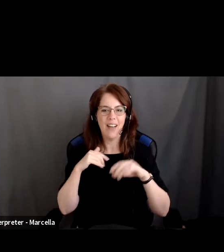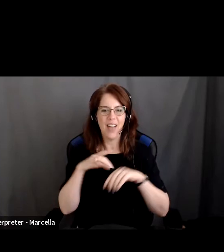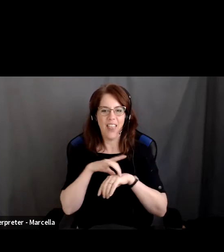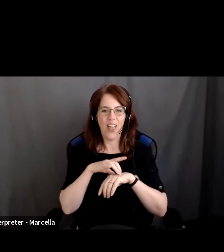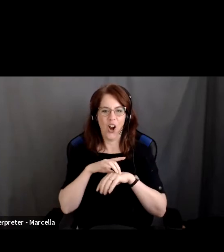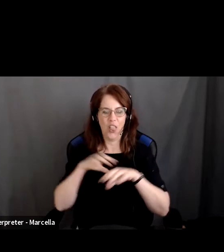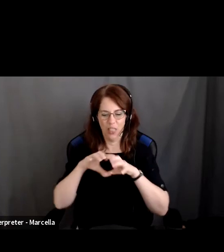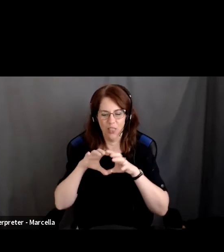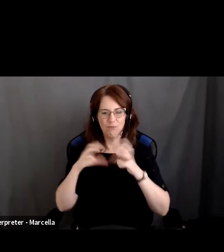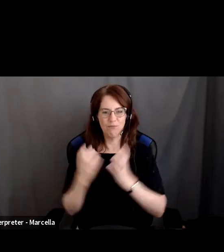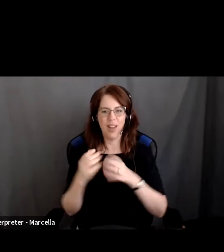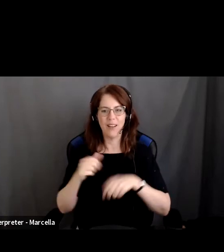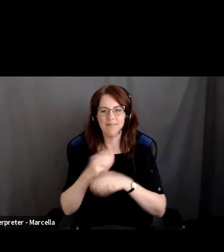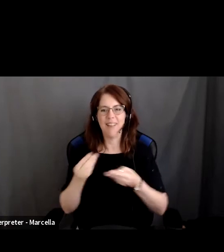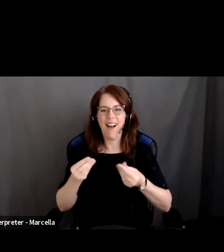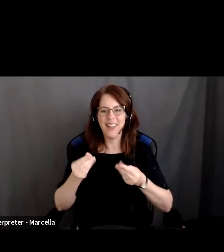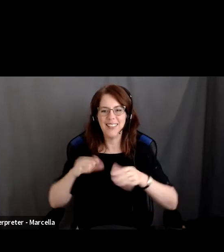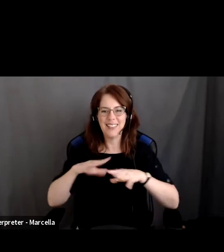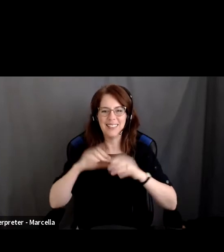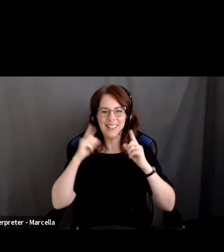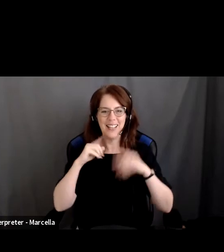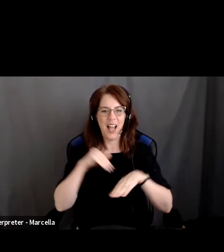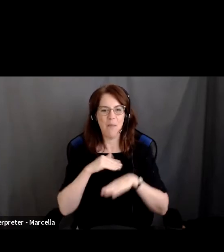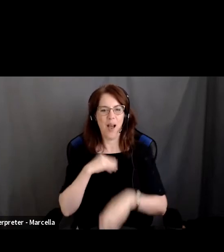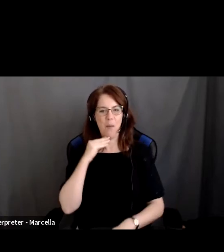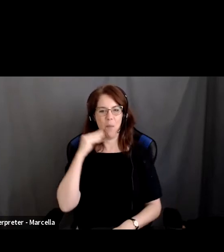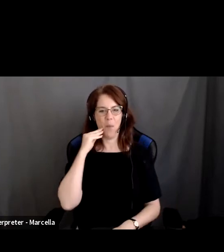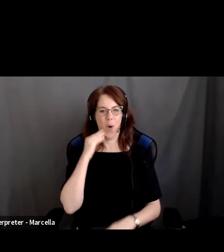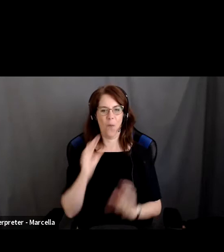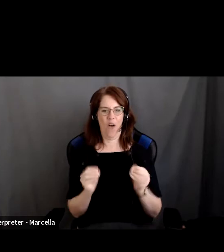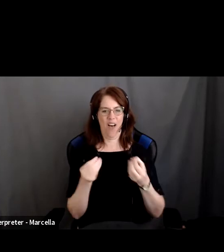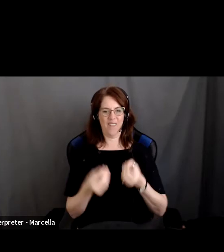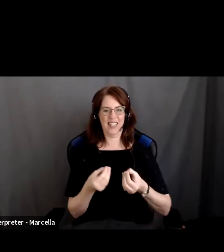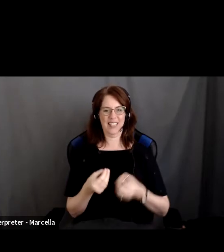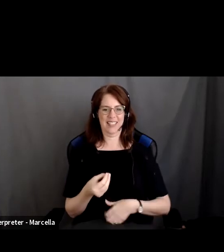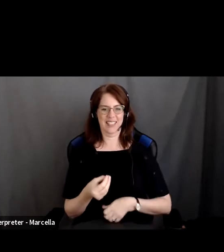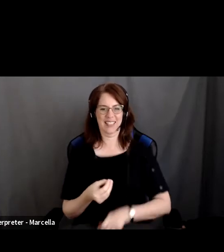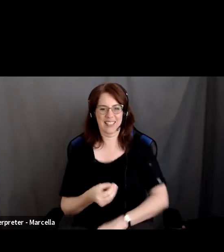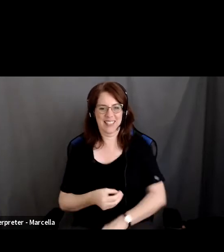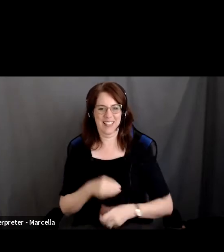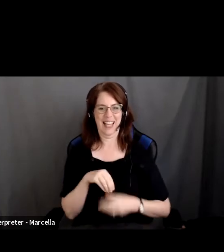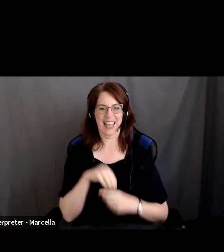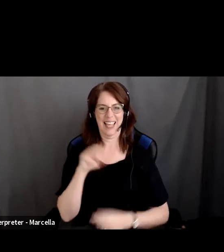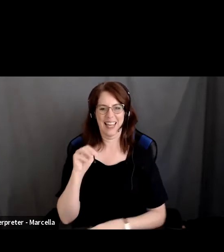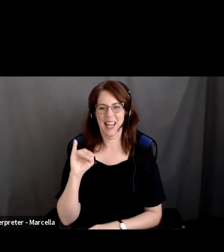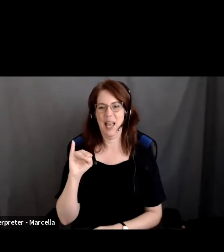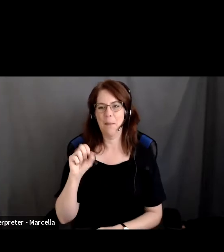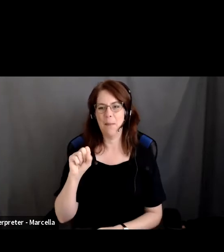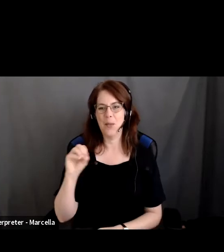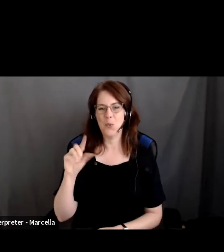etched into them. And I'm at my home, in my home office in Missoula,